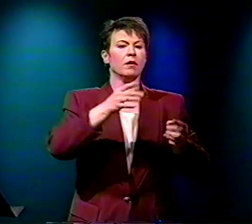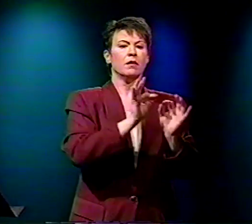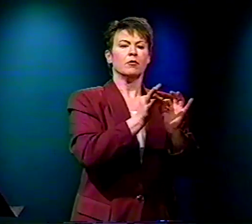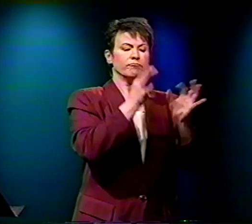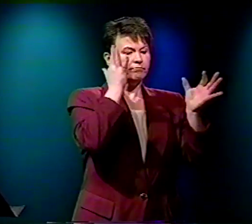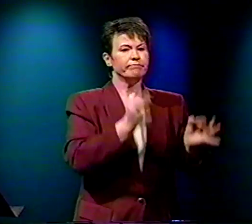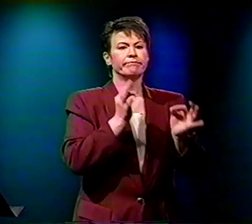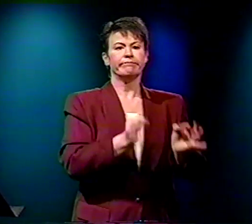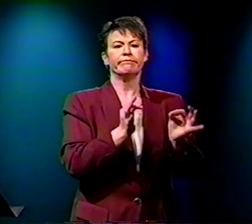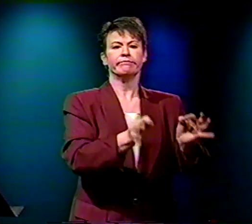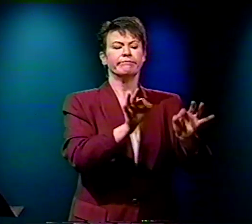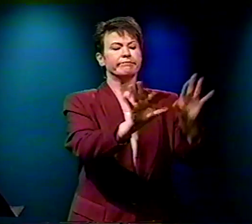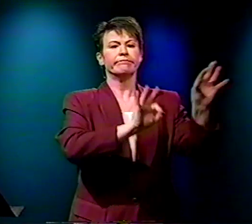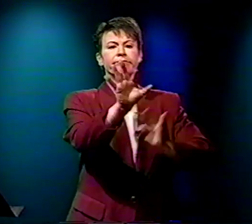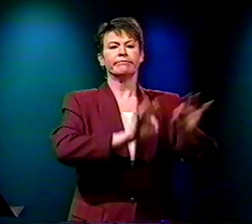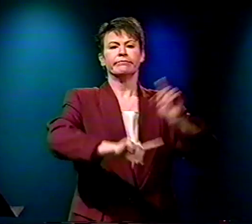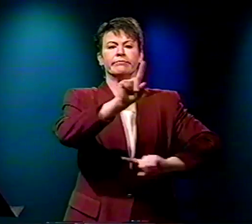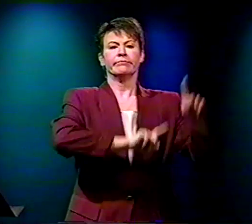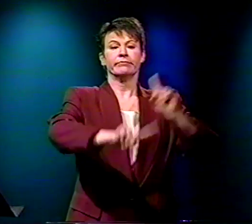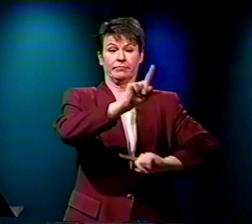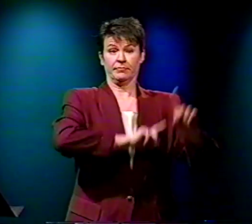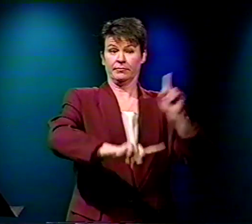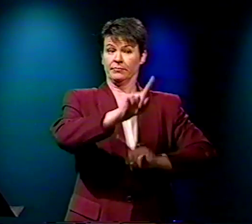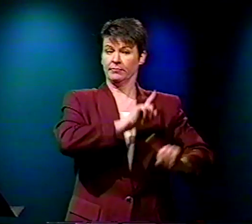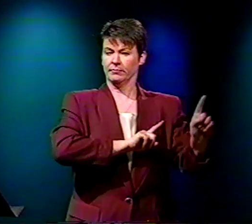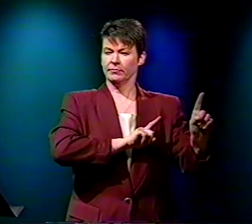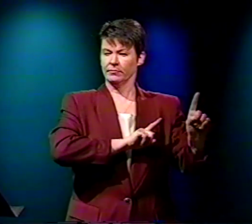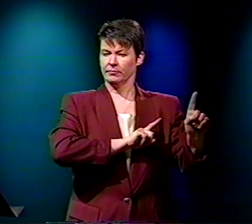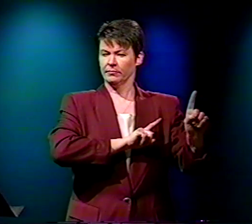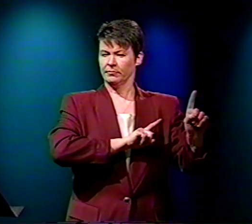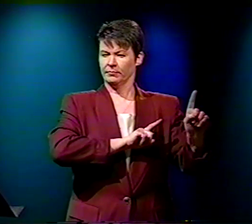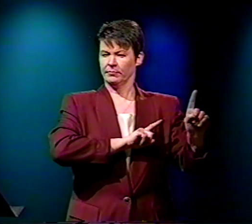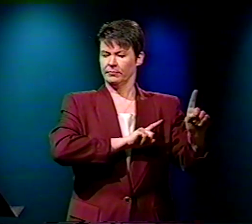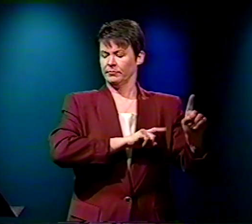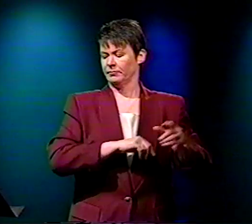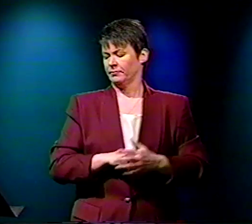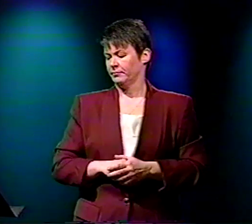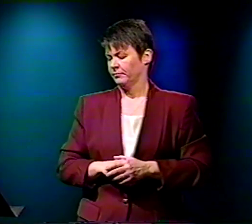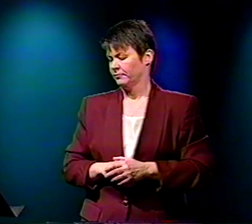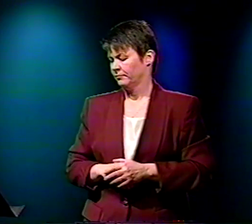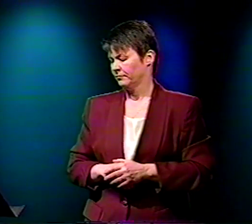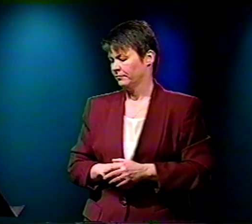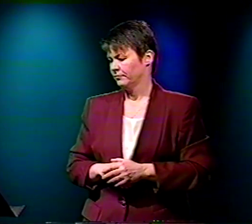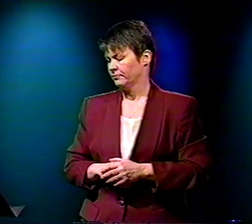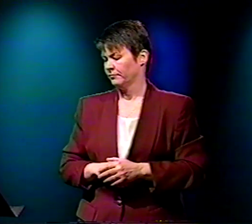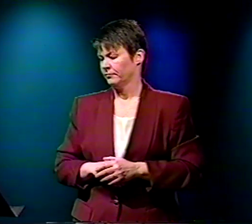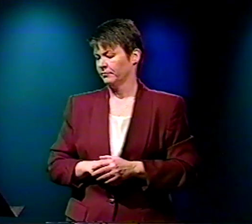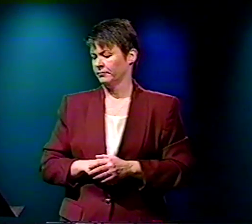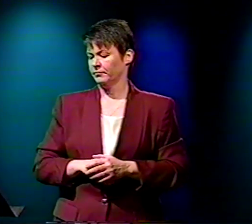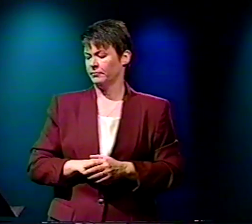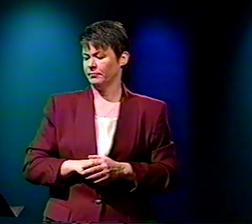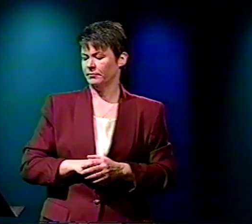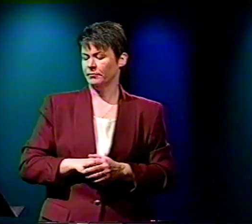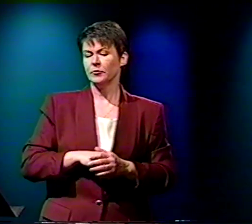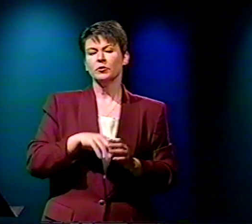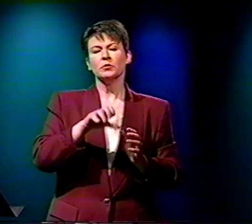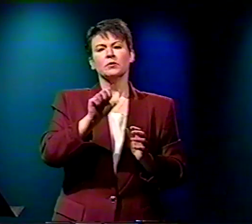to the deaf consumer as well. Throughout time, hearing people have been making the decisions as to which signs would be applied to concepts